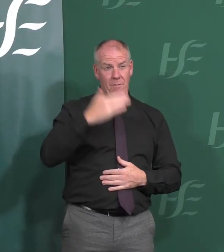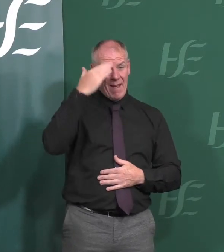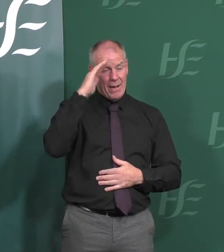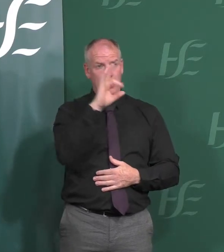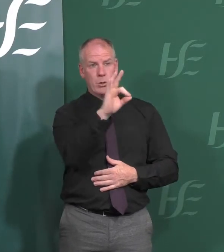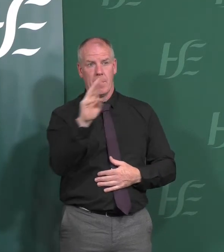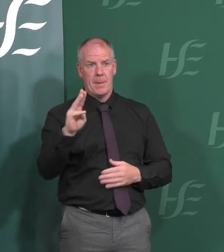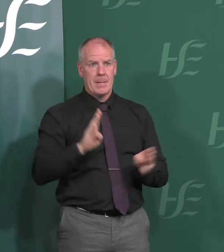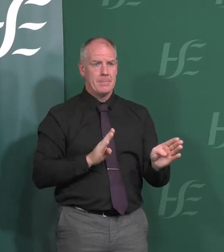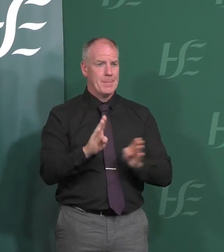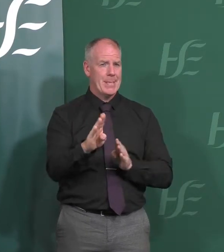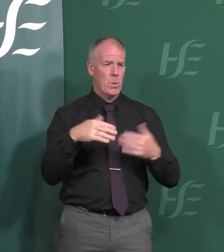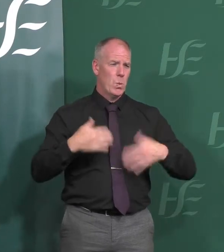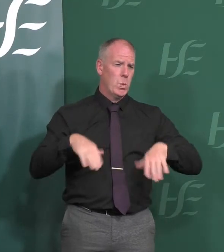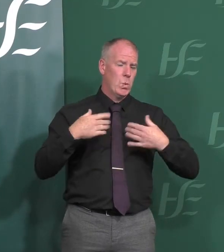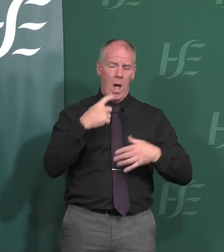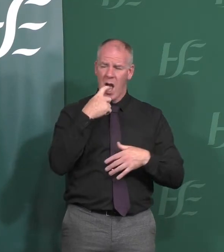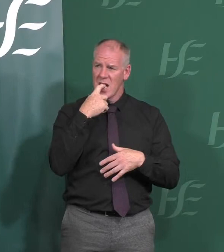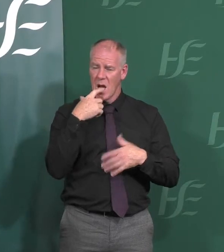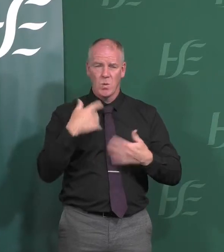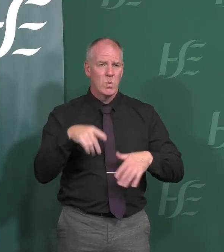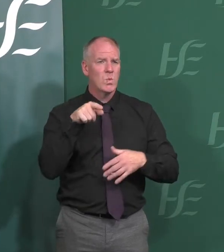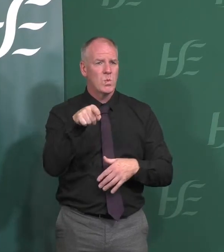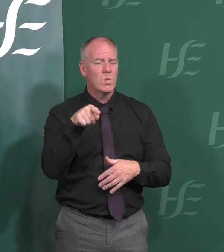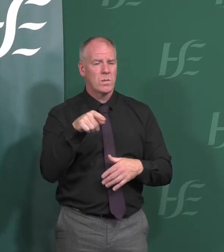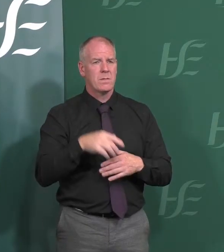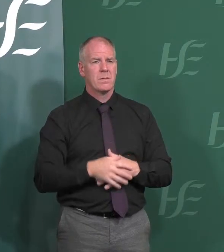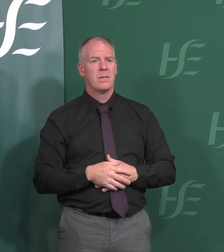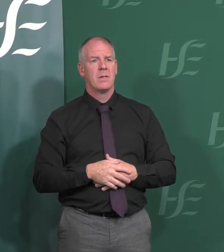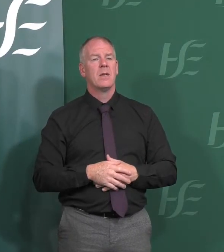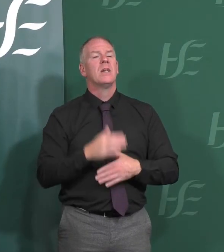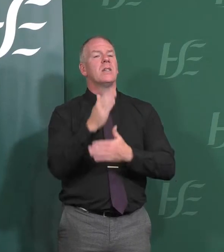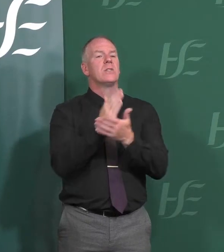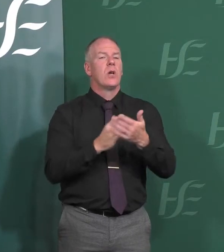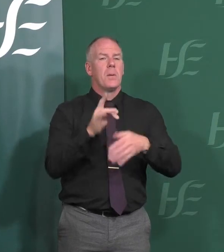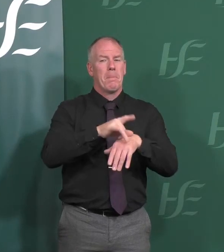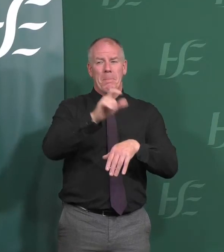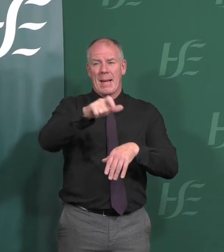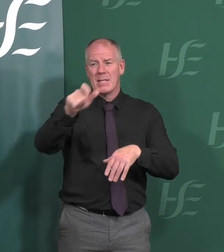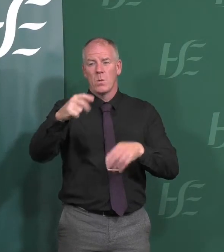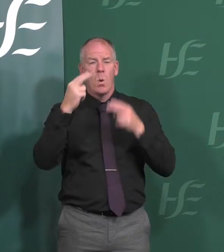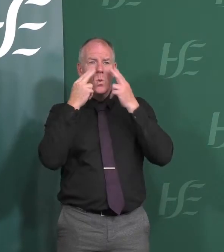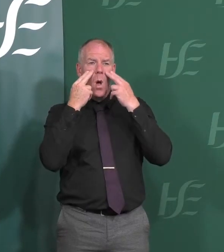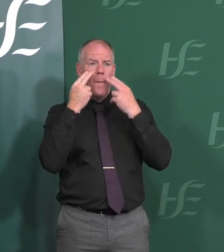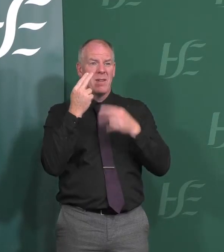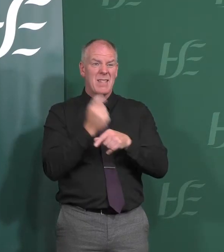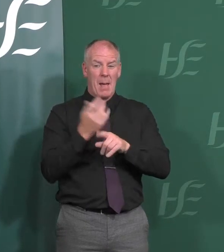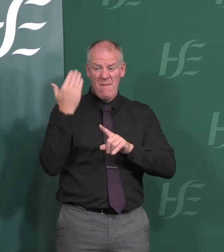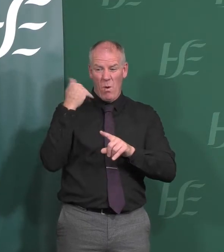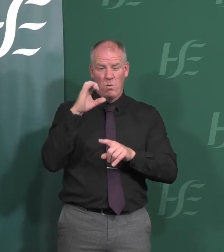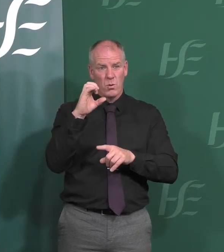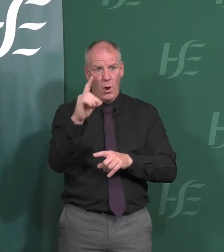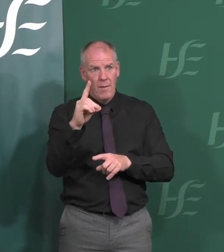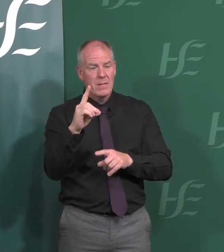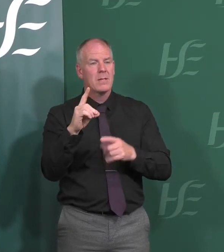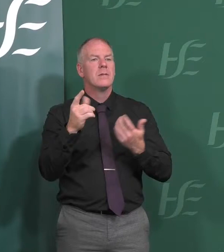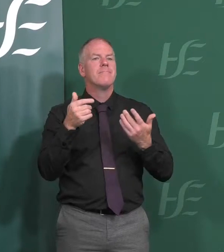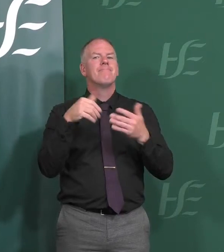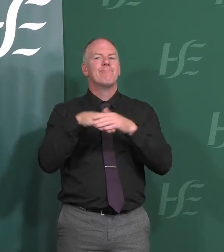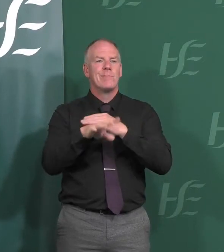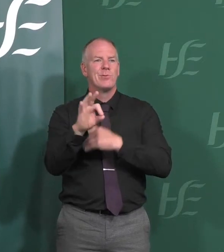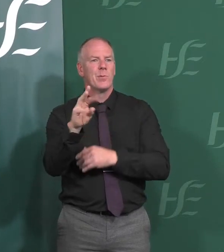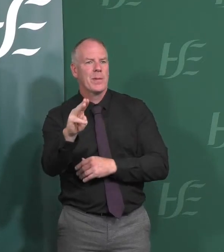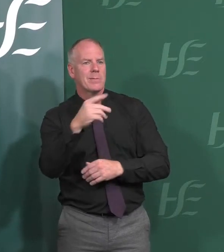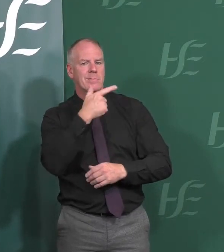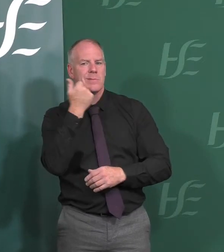been extremely busy and are still extremely busy. And some patients who might normal times have access to their